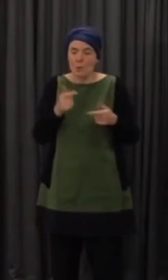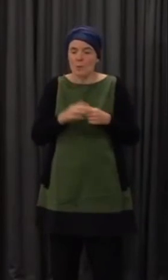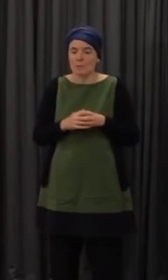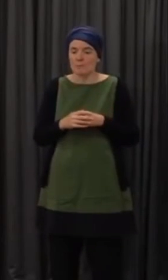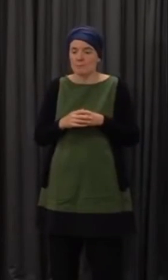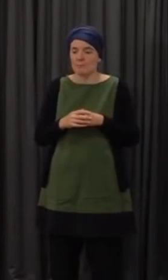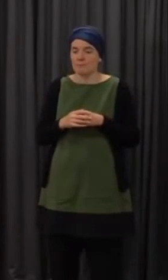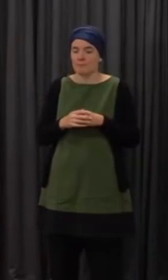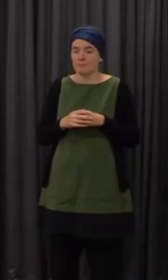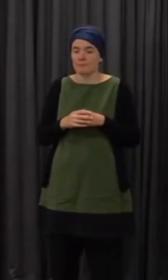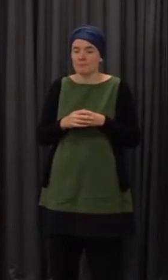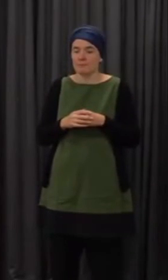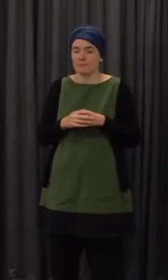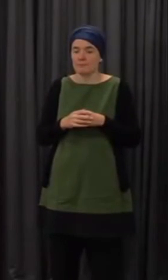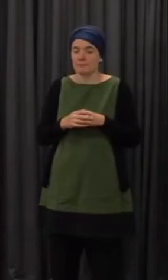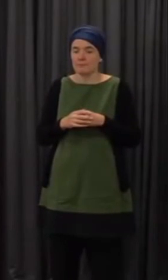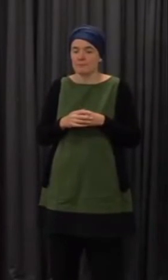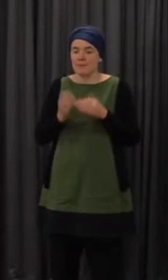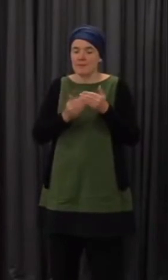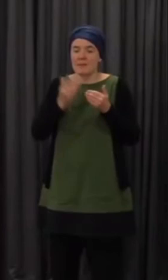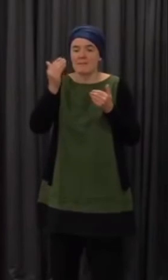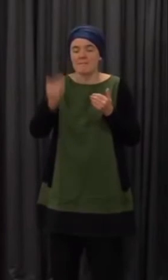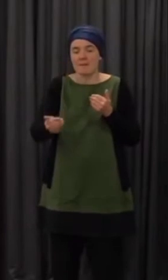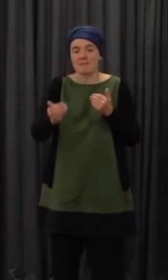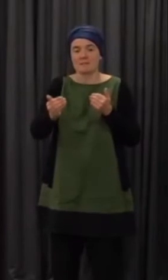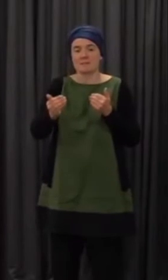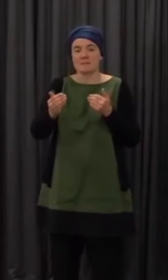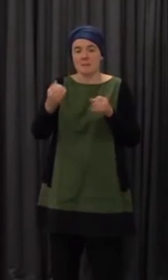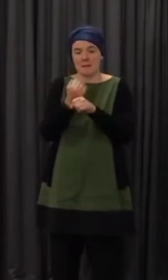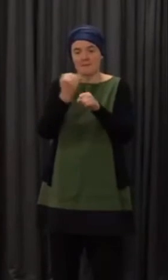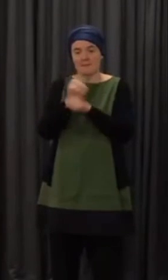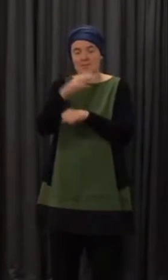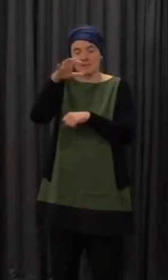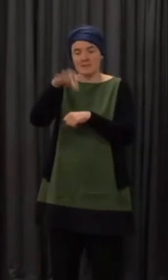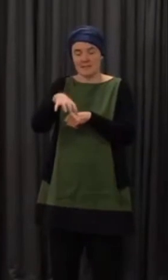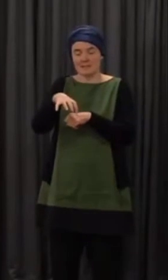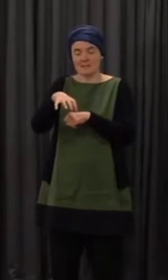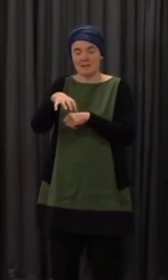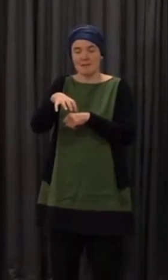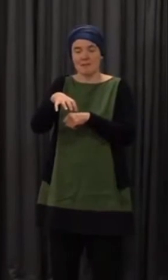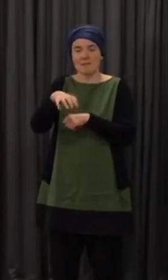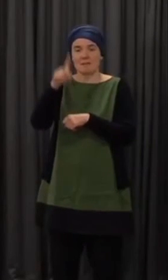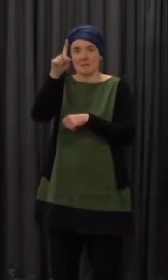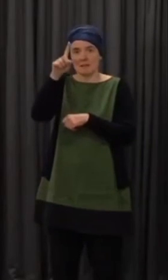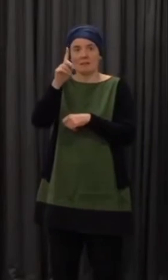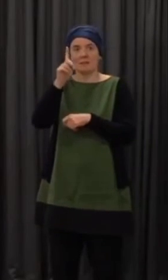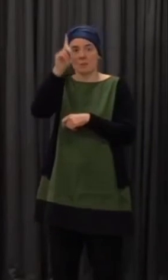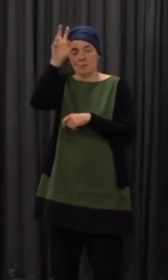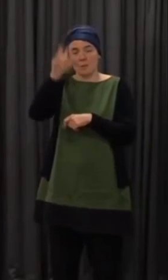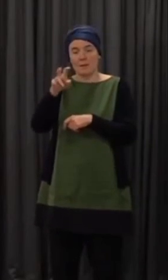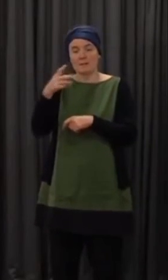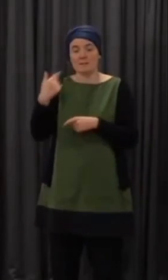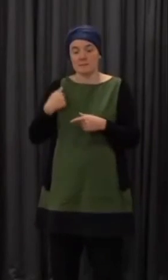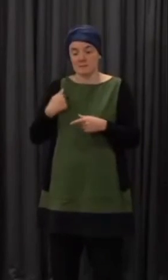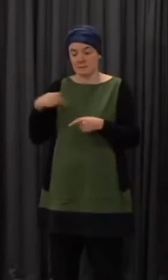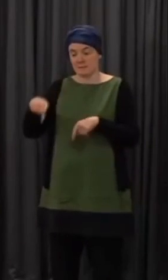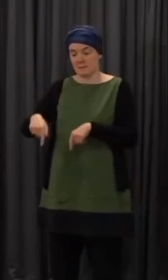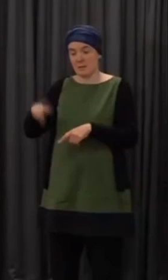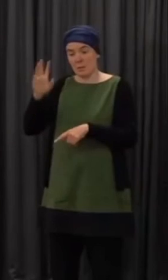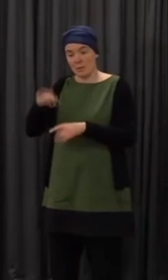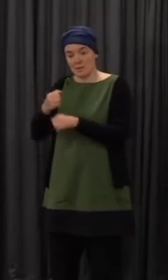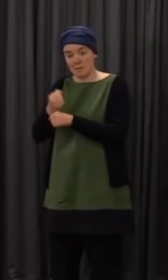Advanced Manufacturing Centre on the campus of Broughton was paid for with £20 million worth of Welsh Government